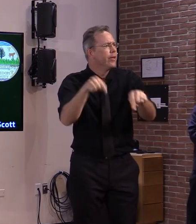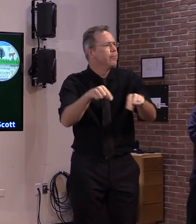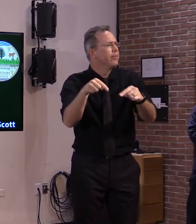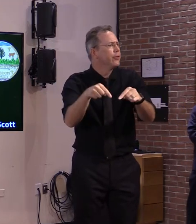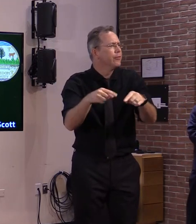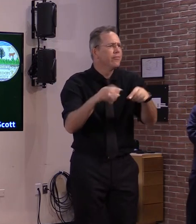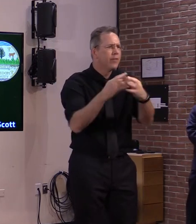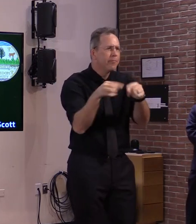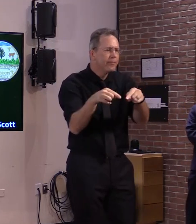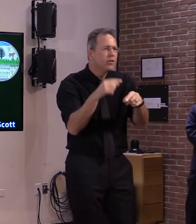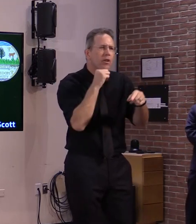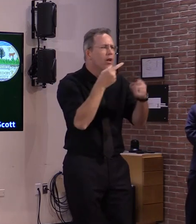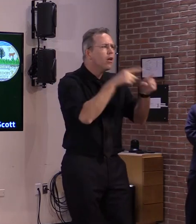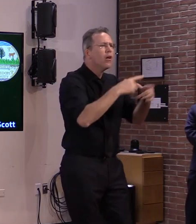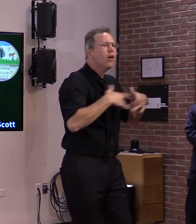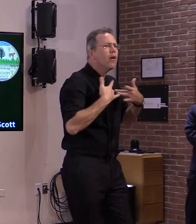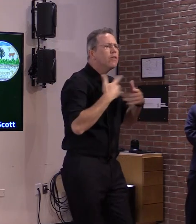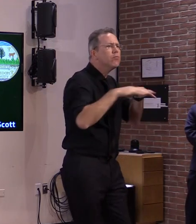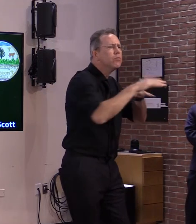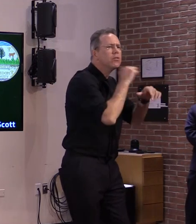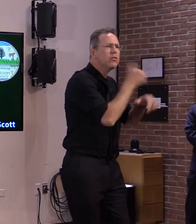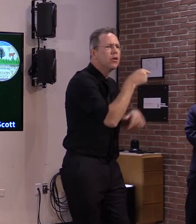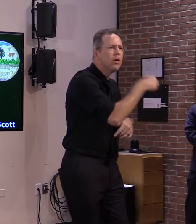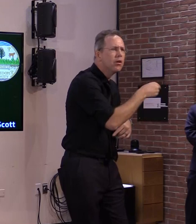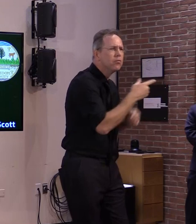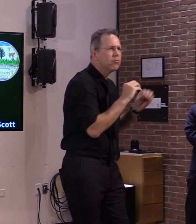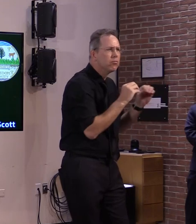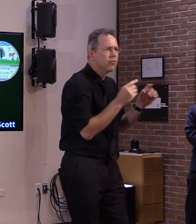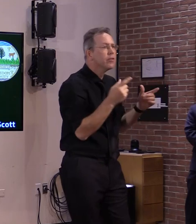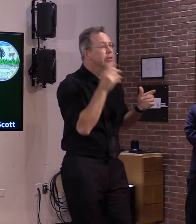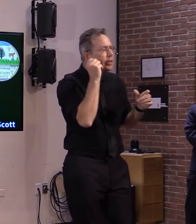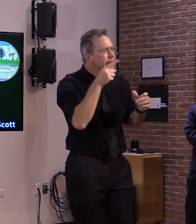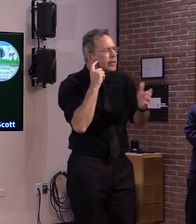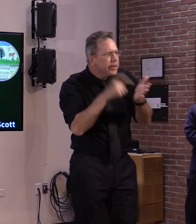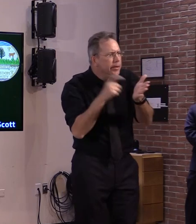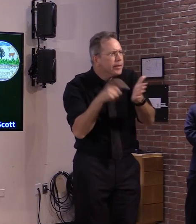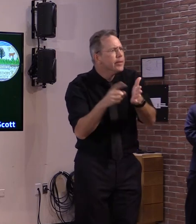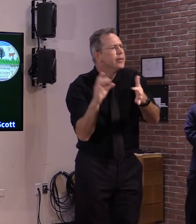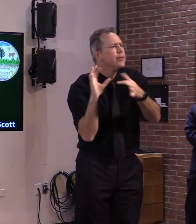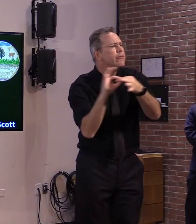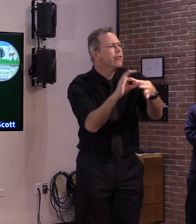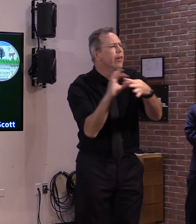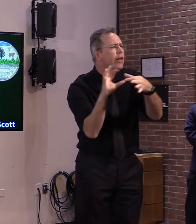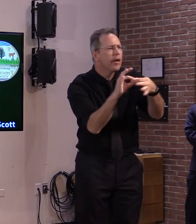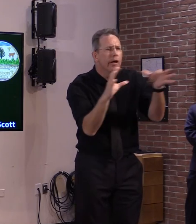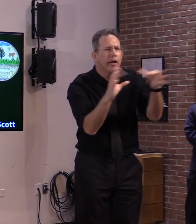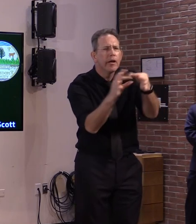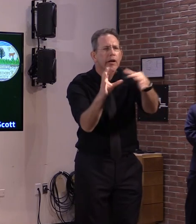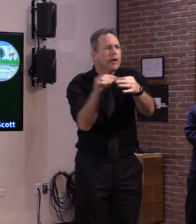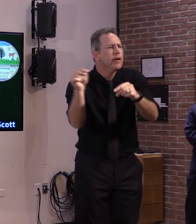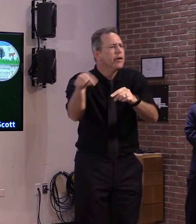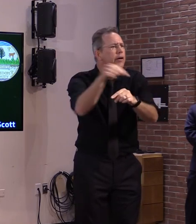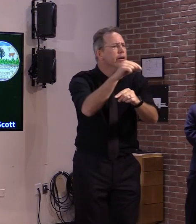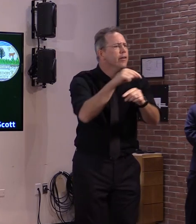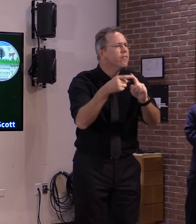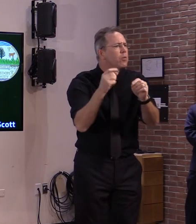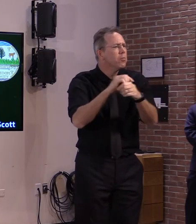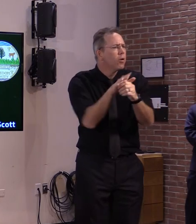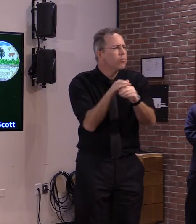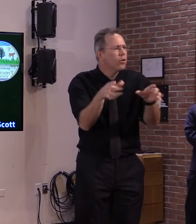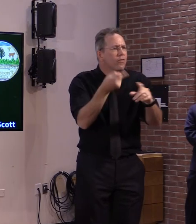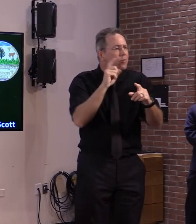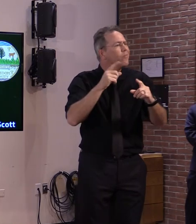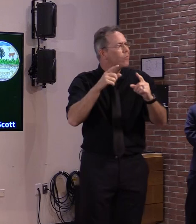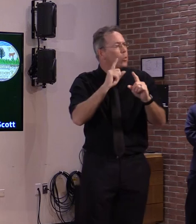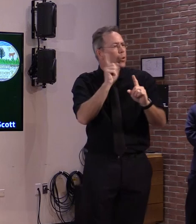we've been able to tie a few new outbreaks that started with those family and neighborhood get-togethers and parties as well. So in a